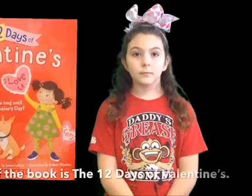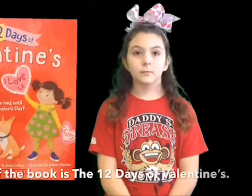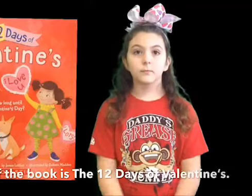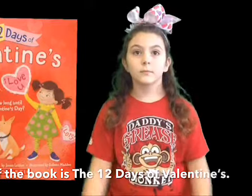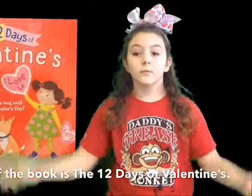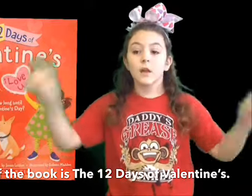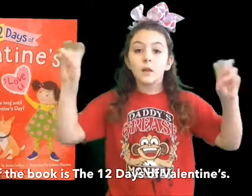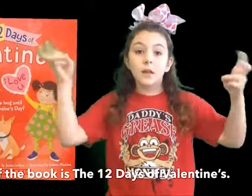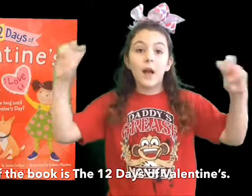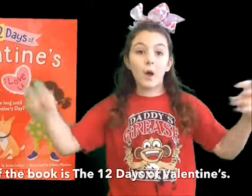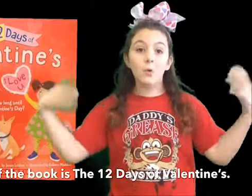Thank you.